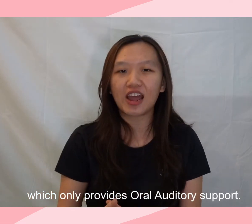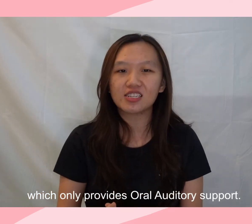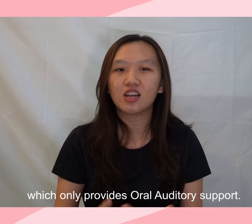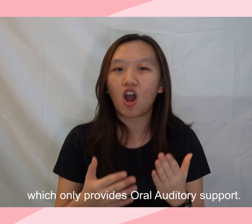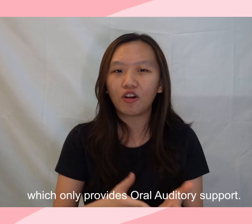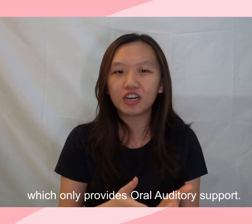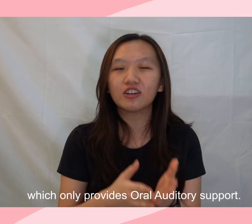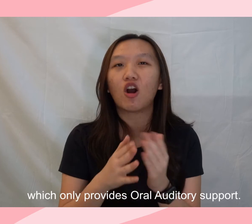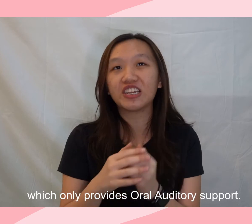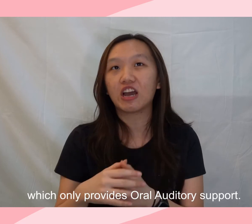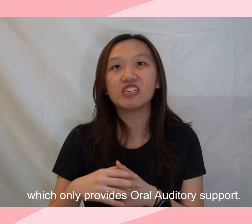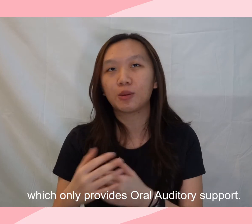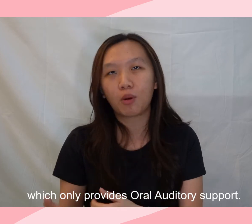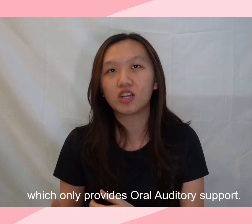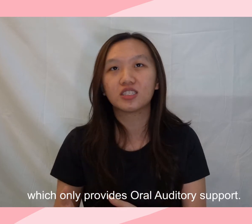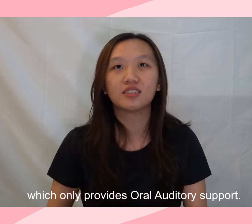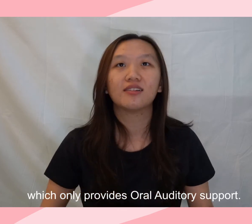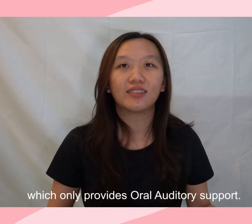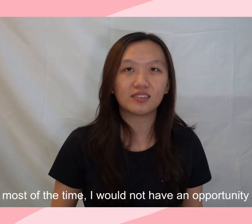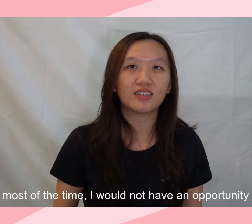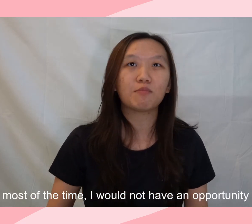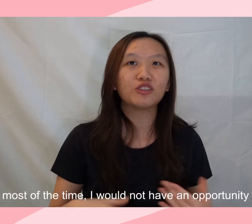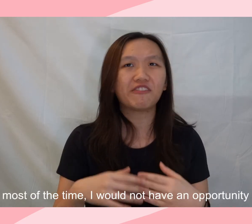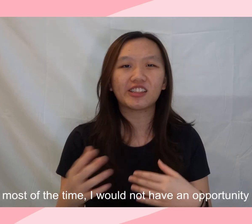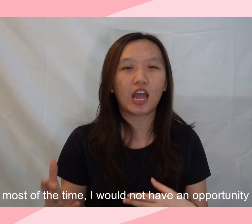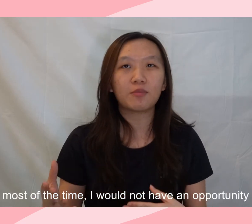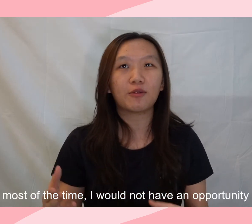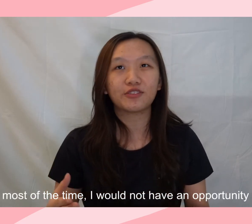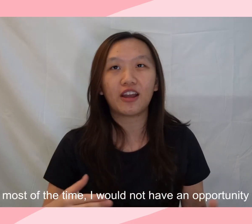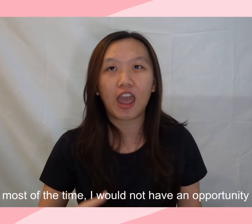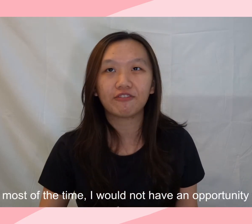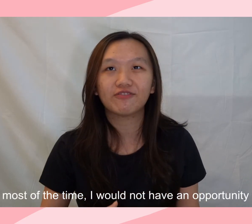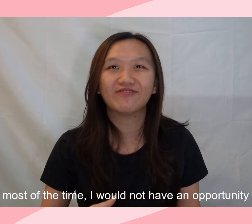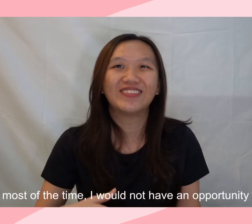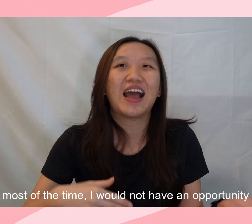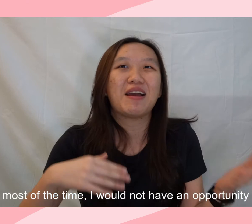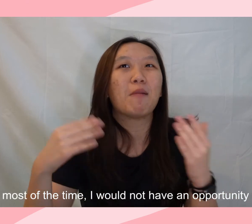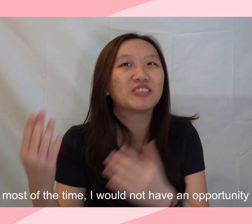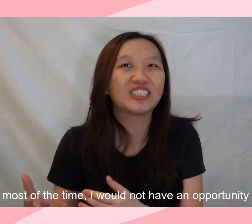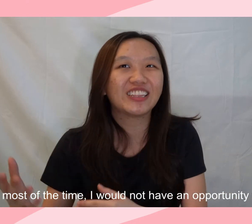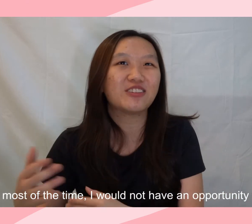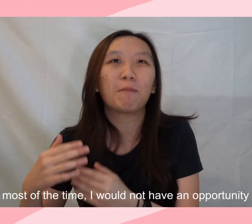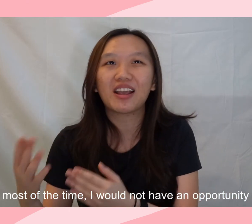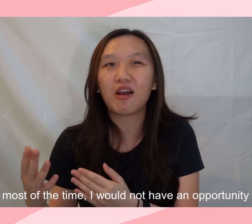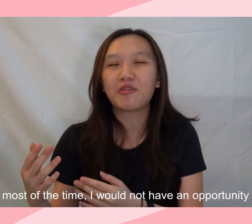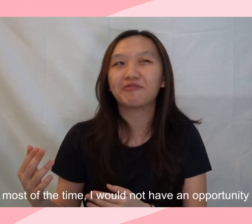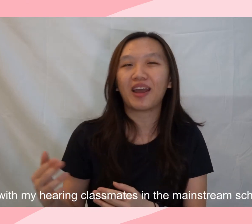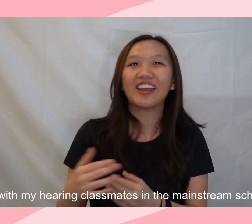provides oral auditory support. Thus, most of the time I would not have opportunity to mingle with my